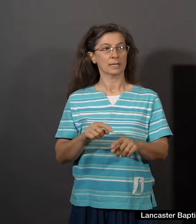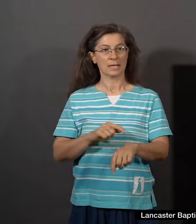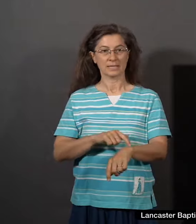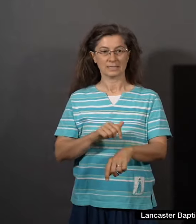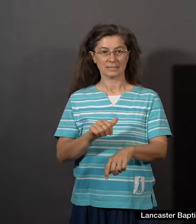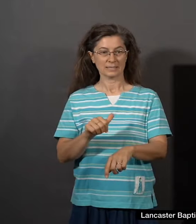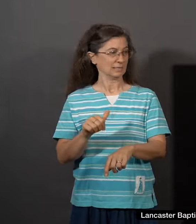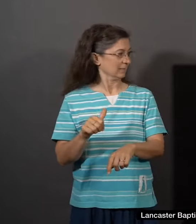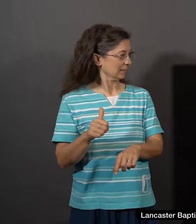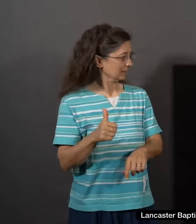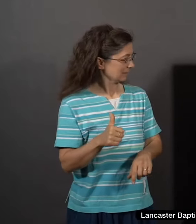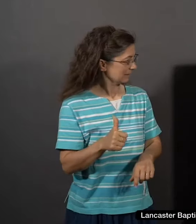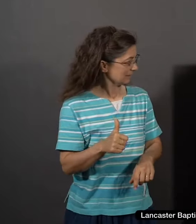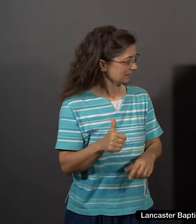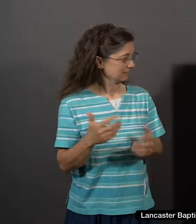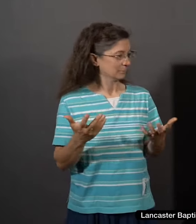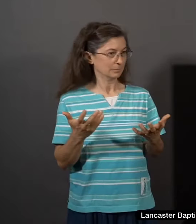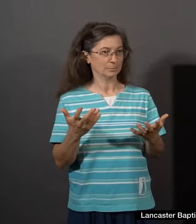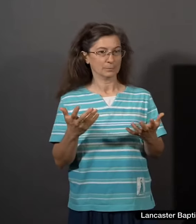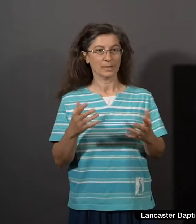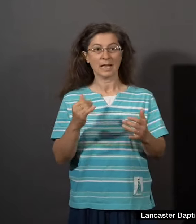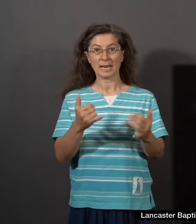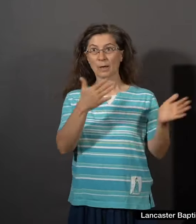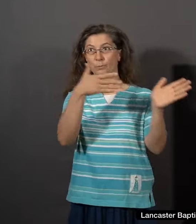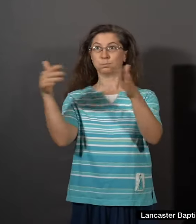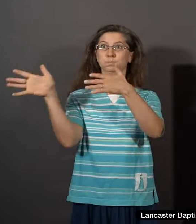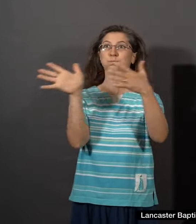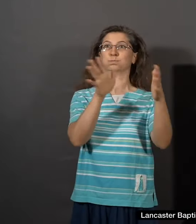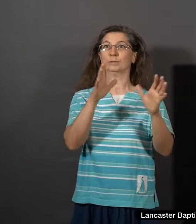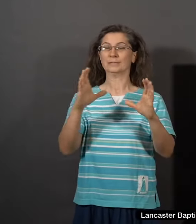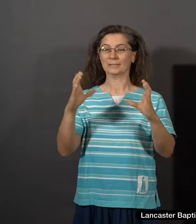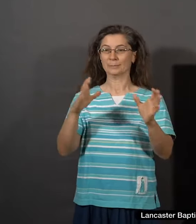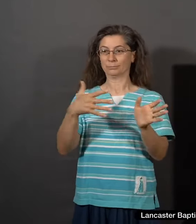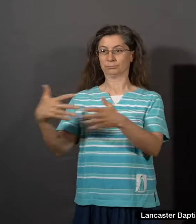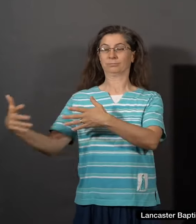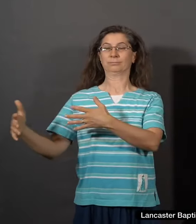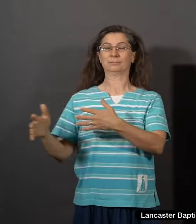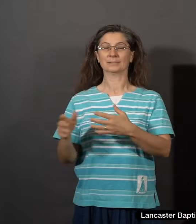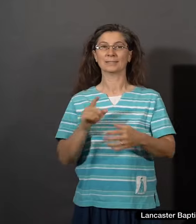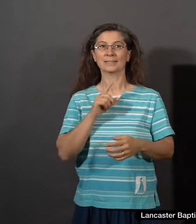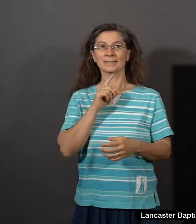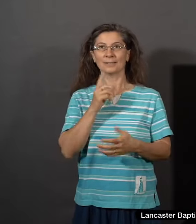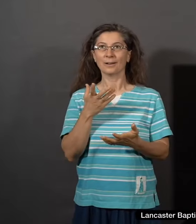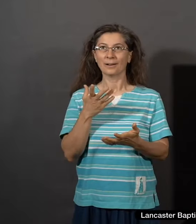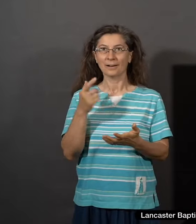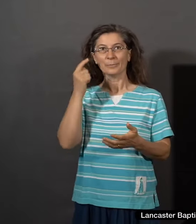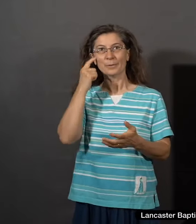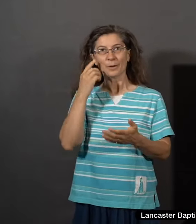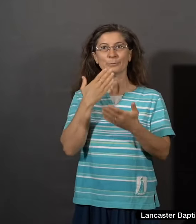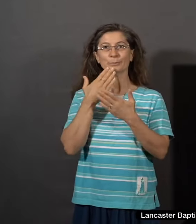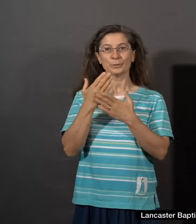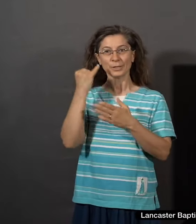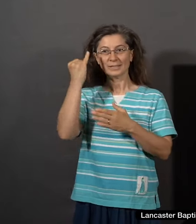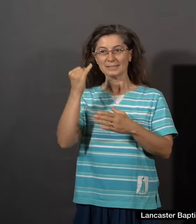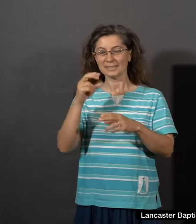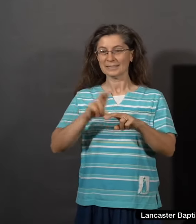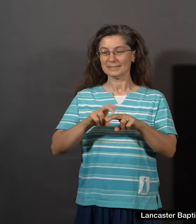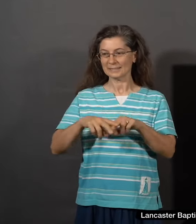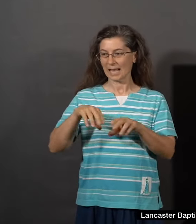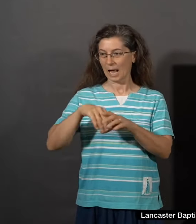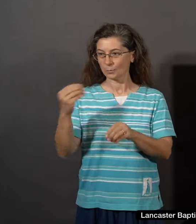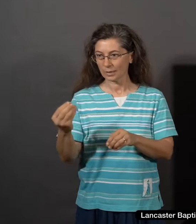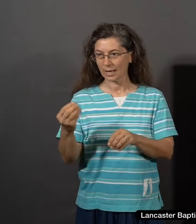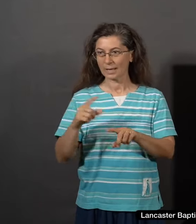seconds the wind is blowing our our computer so our great idea to sit outside wasn't that great after all so